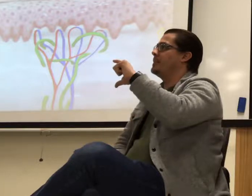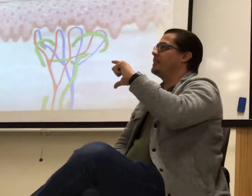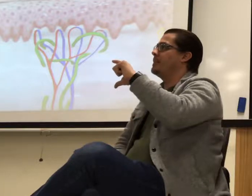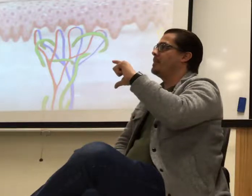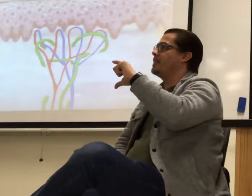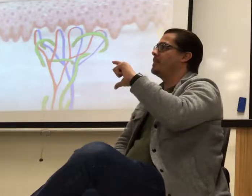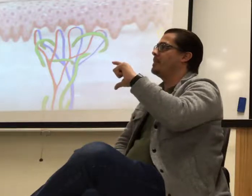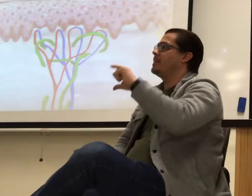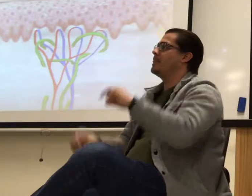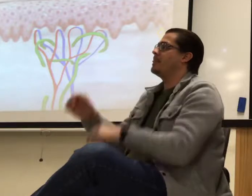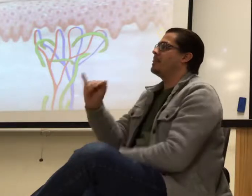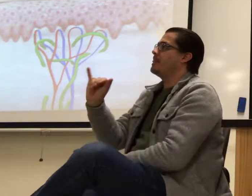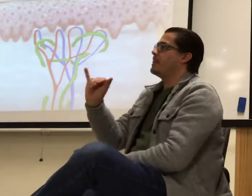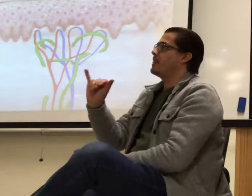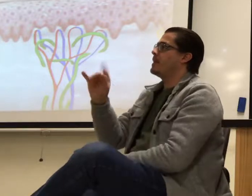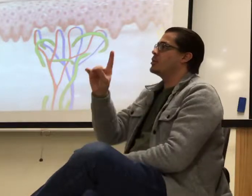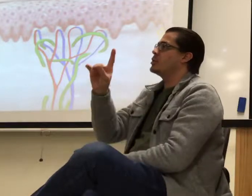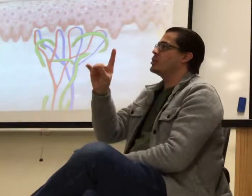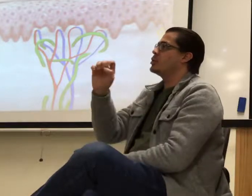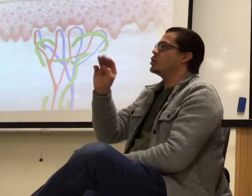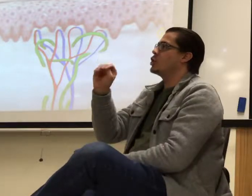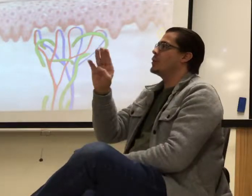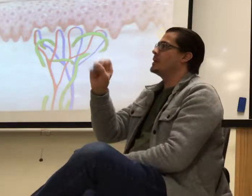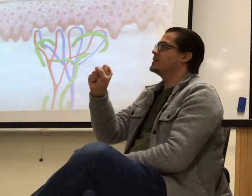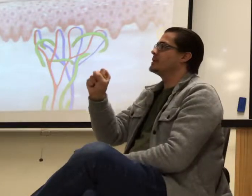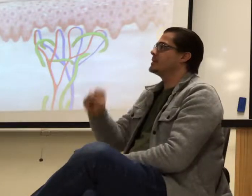as well as dermis.